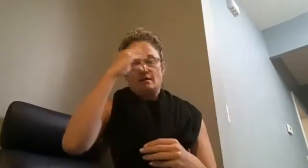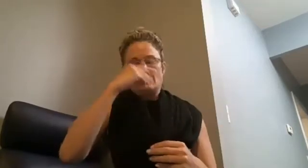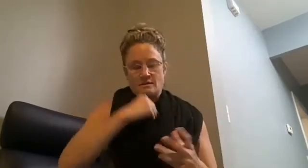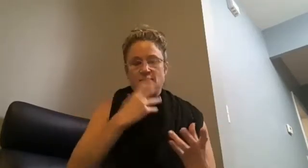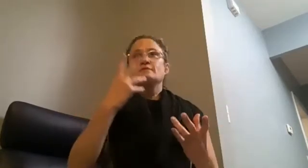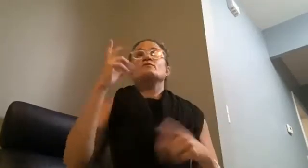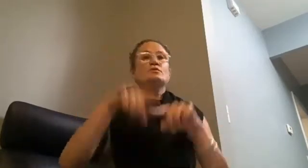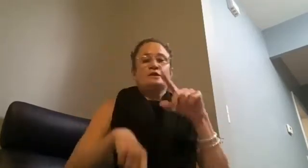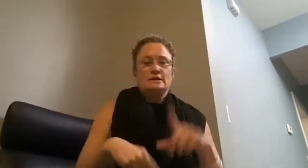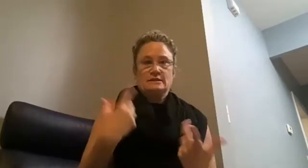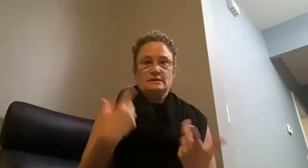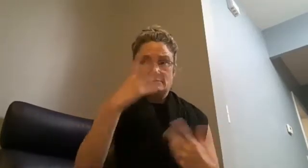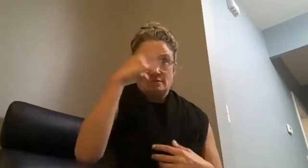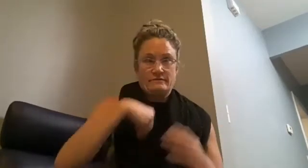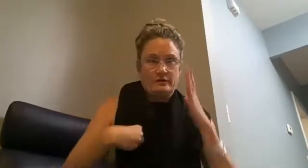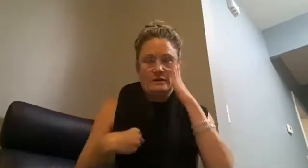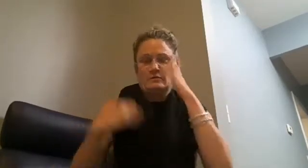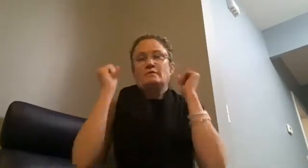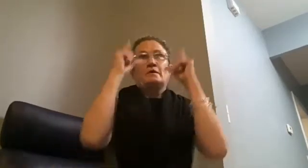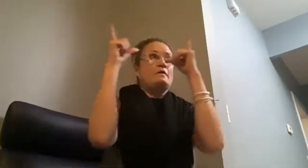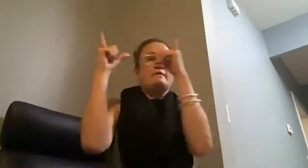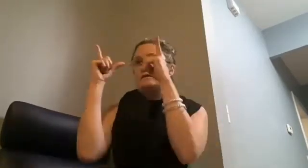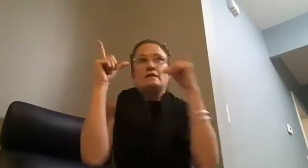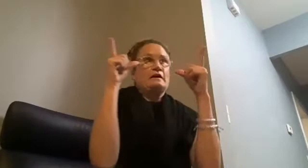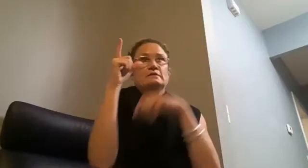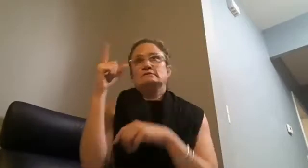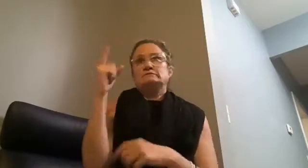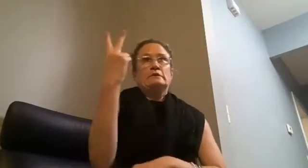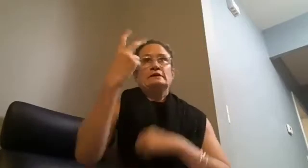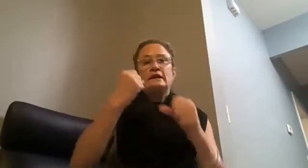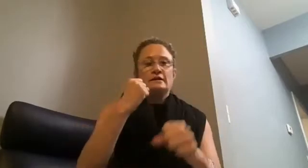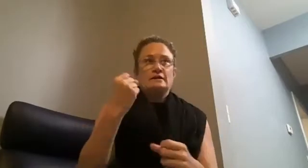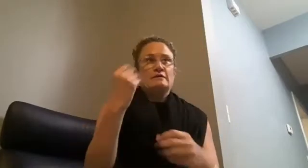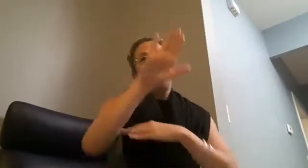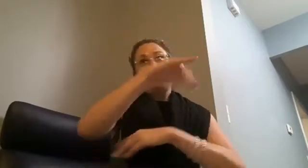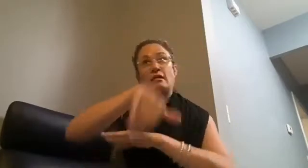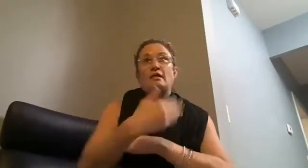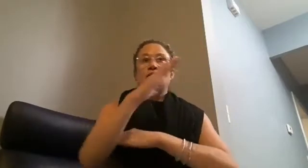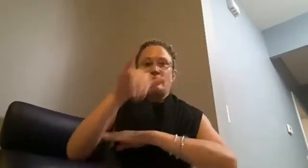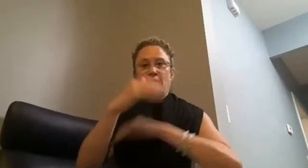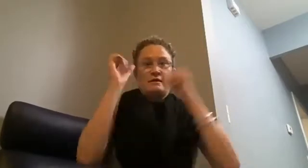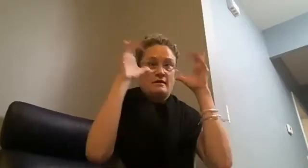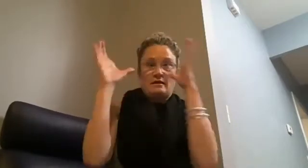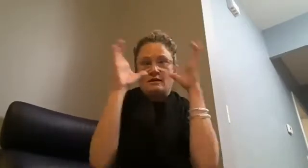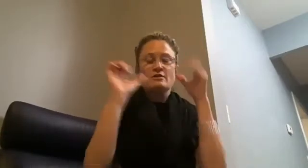several days at a time. If you've ever done a lot of amphetamines and not slept for a while, you know that you're not exactly high. You're just kind